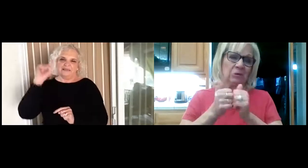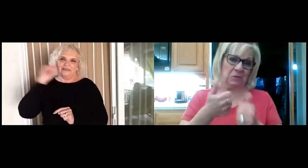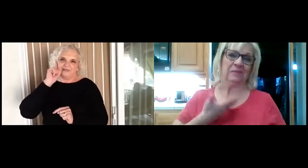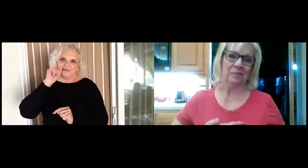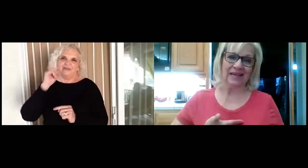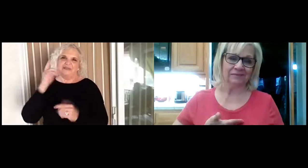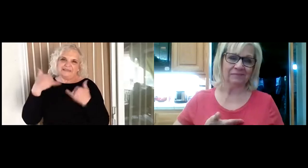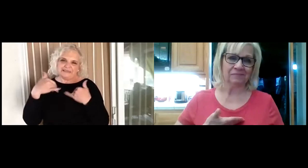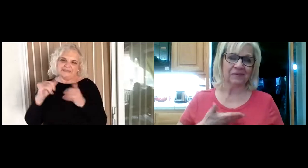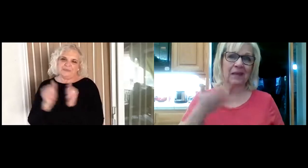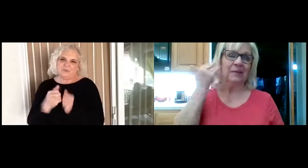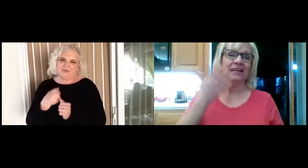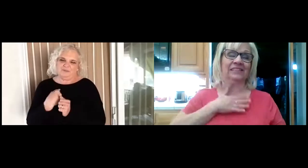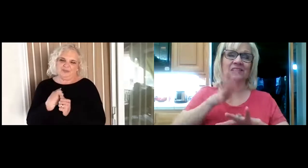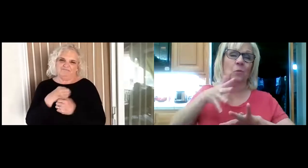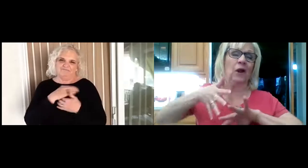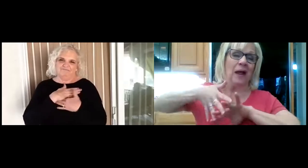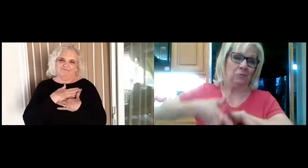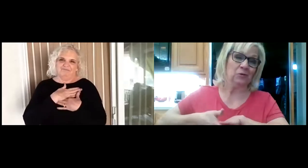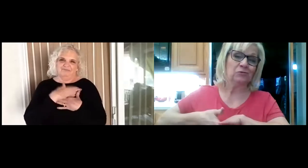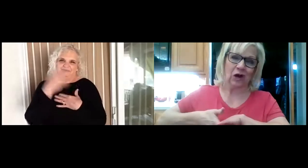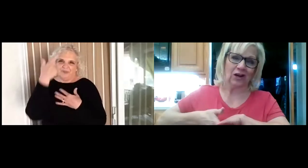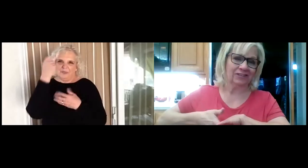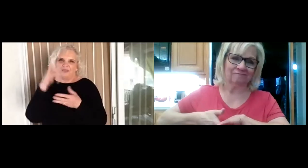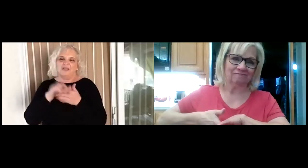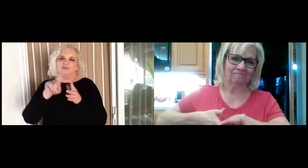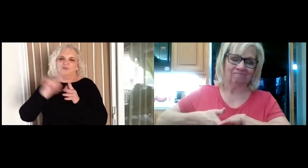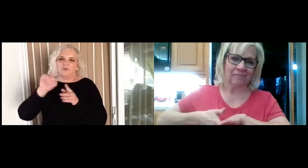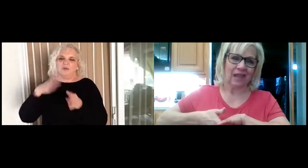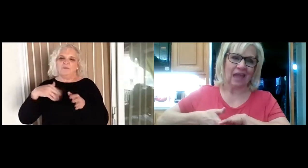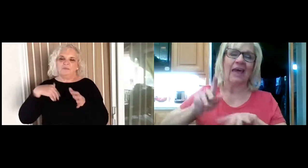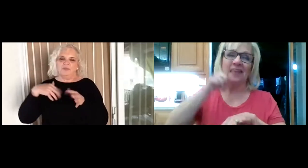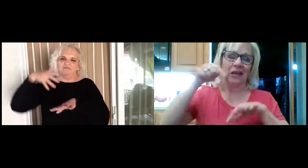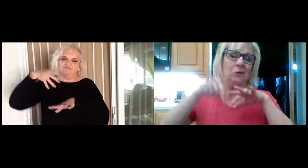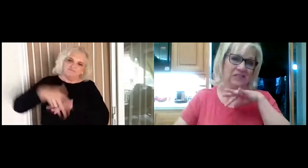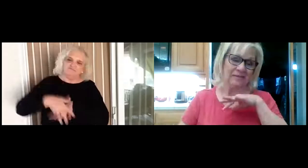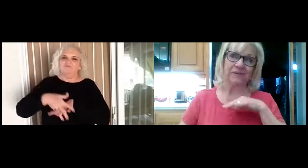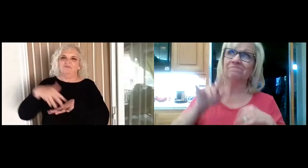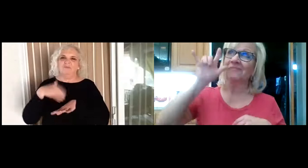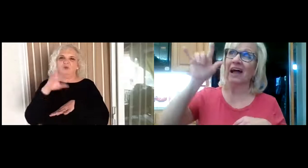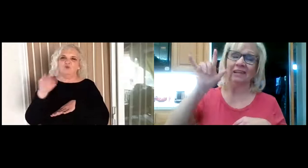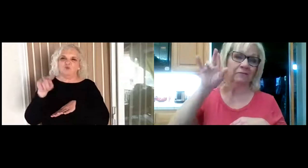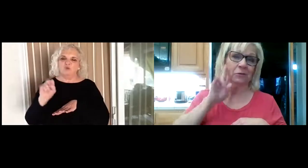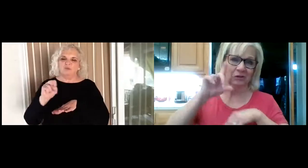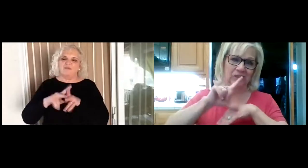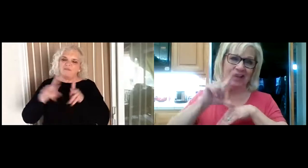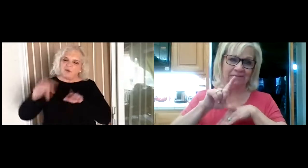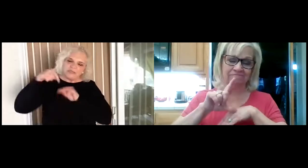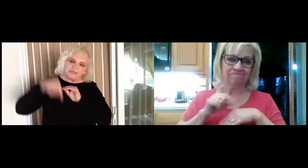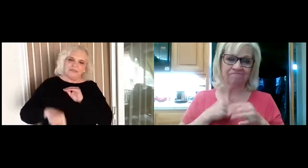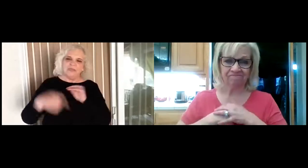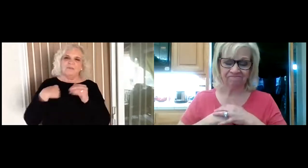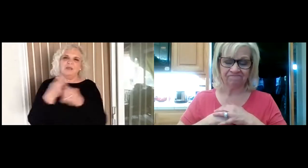is still with me because it's where my roots are and they go deep. I love you, Uncle